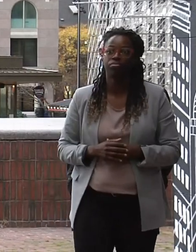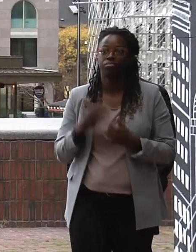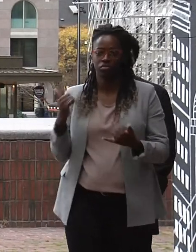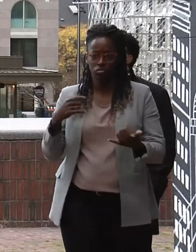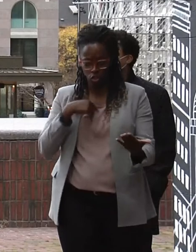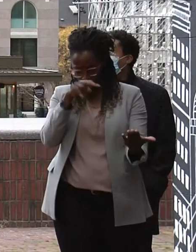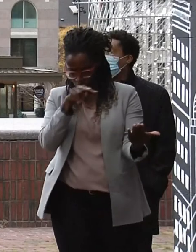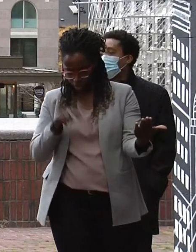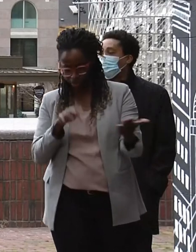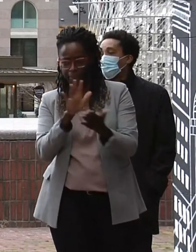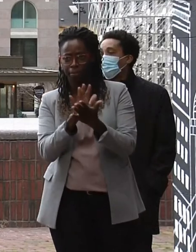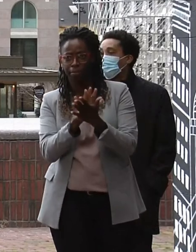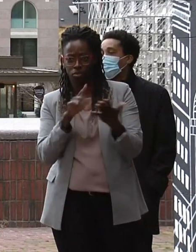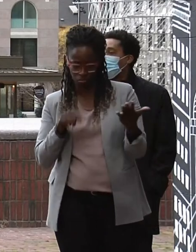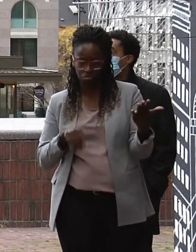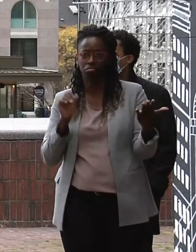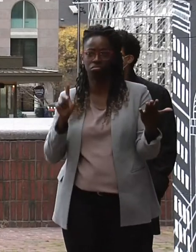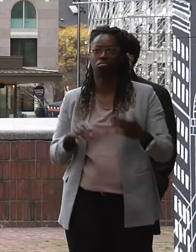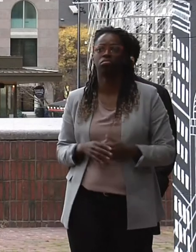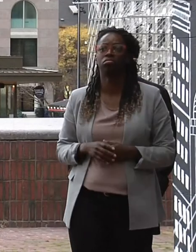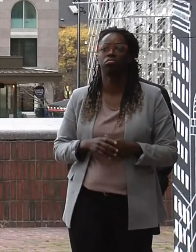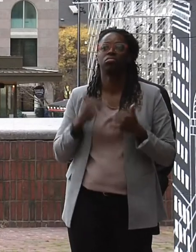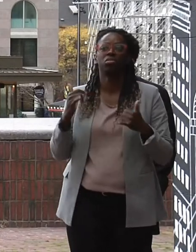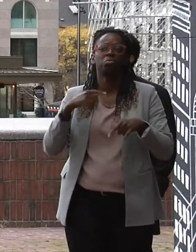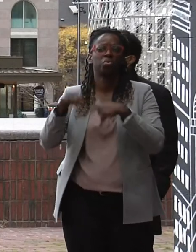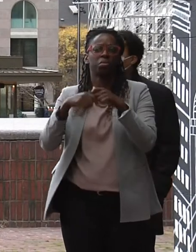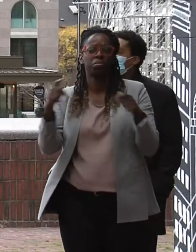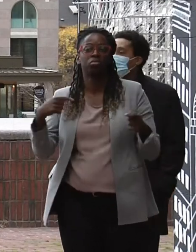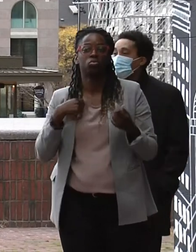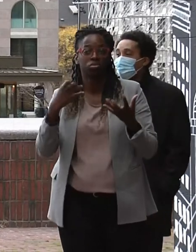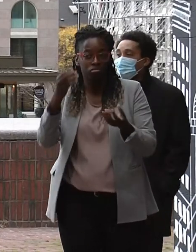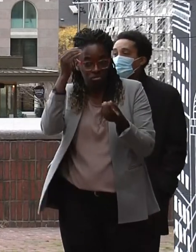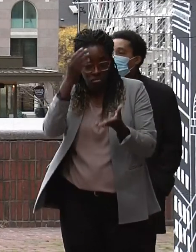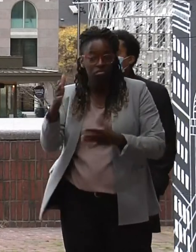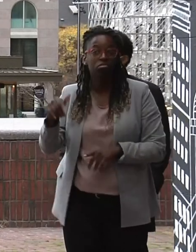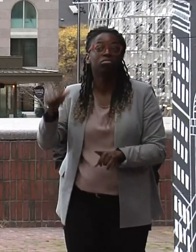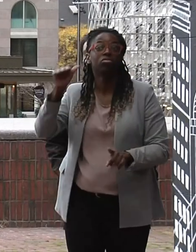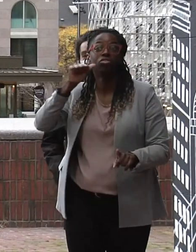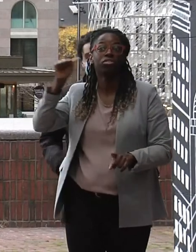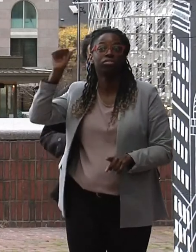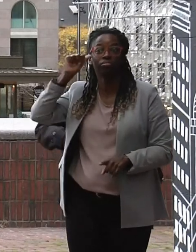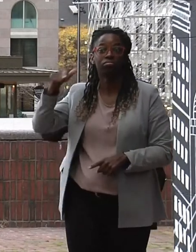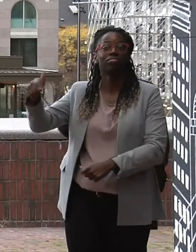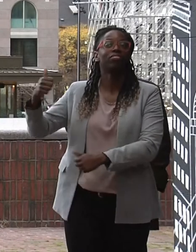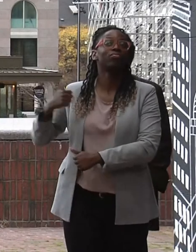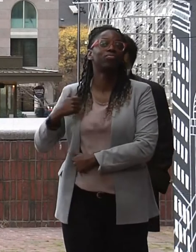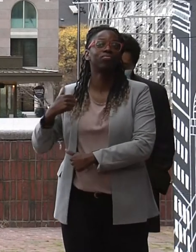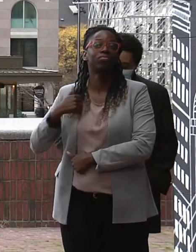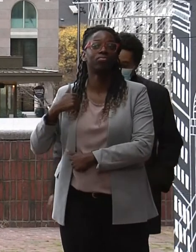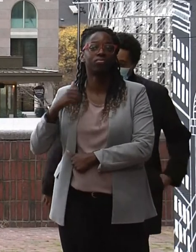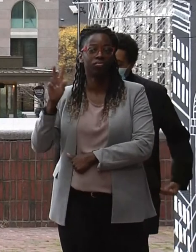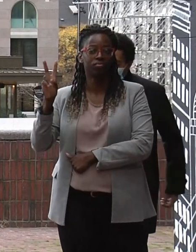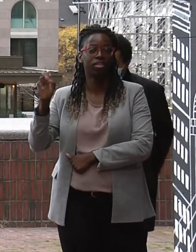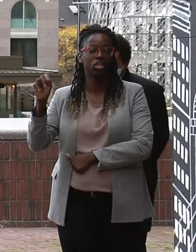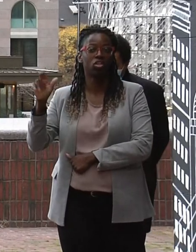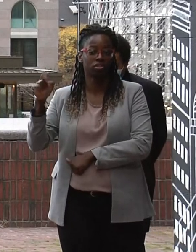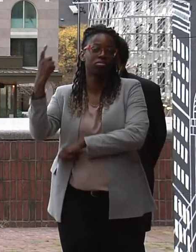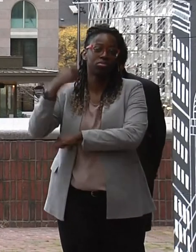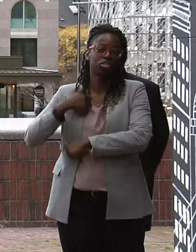Before I end, just want a couple more things. Yesterday was Veterans Day, as we all know. We talk a lot about democracy these days. Our belief is that